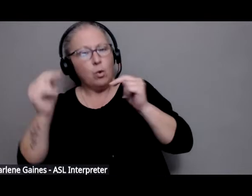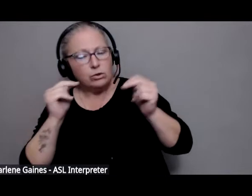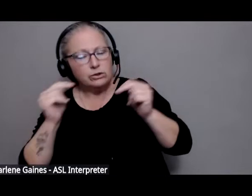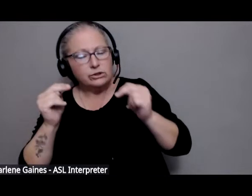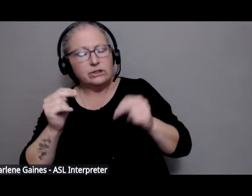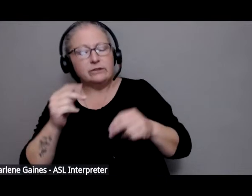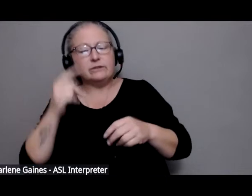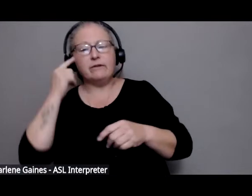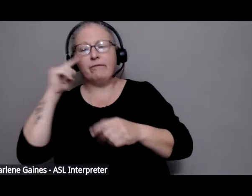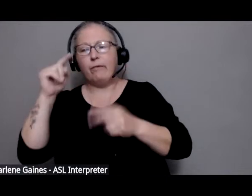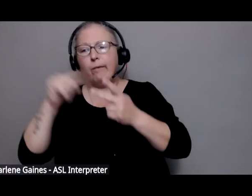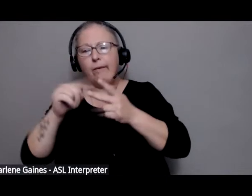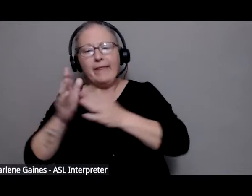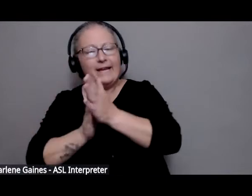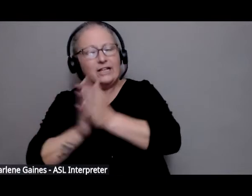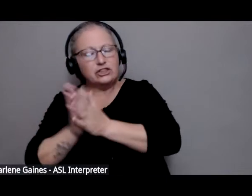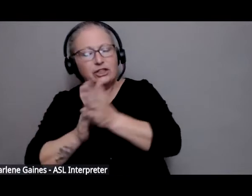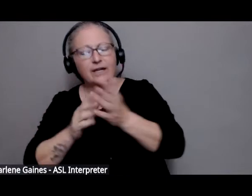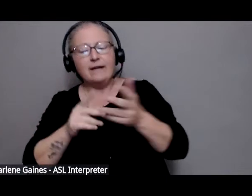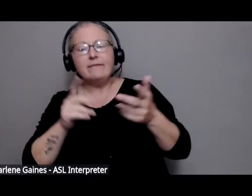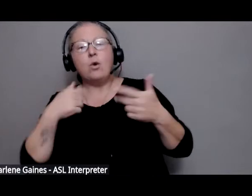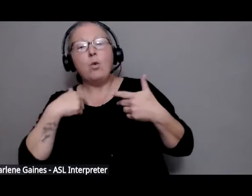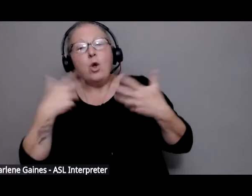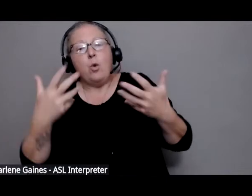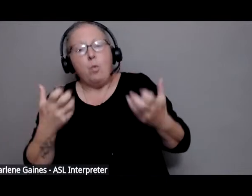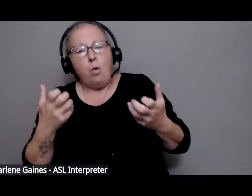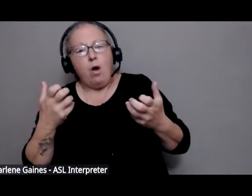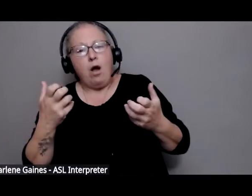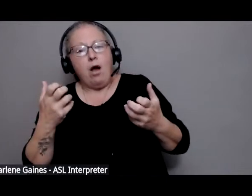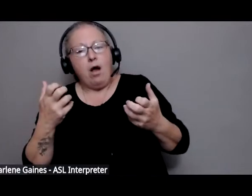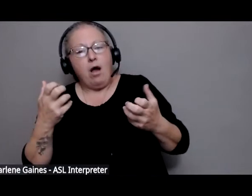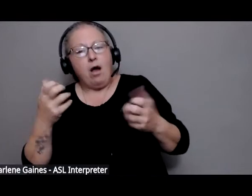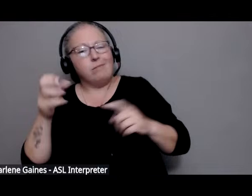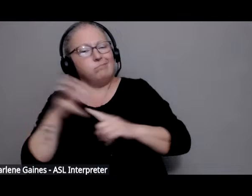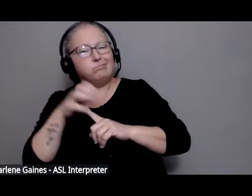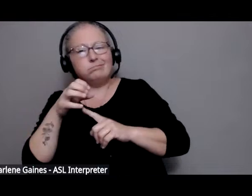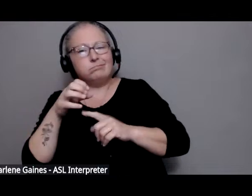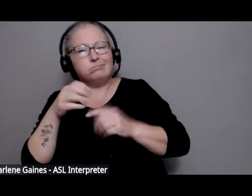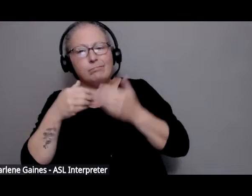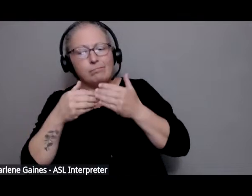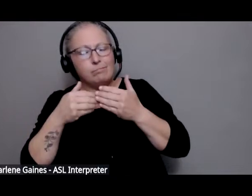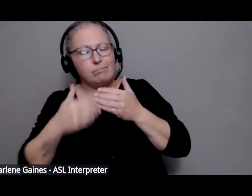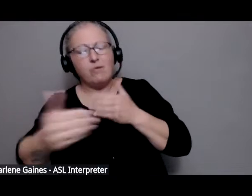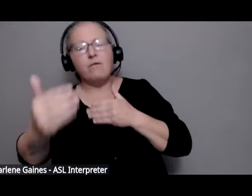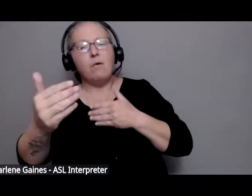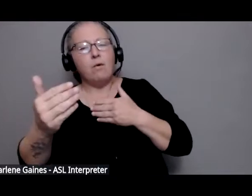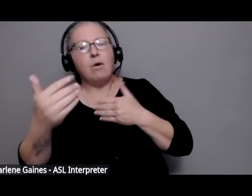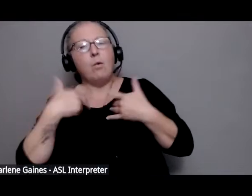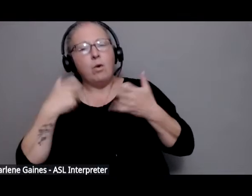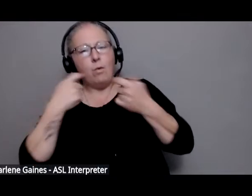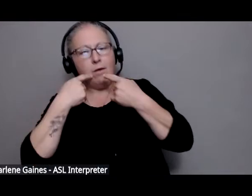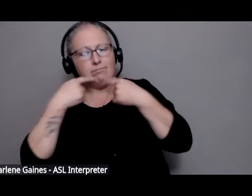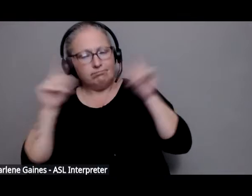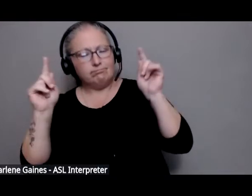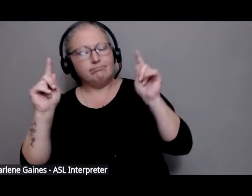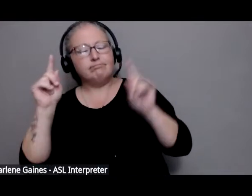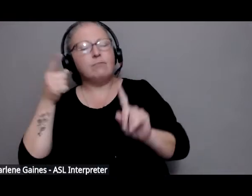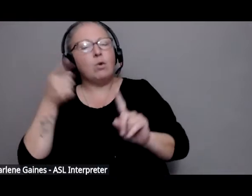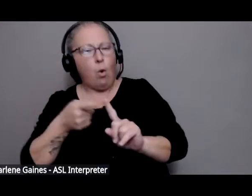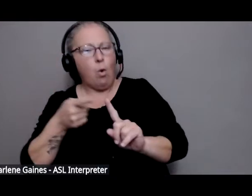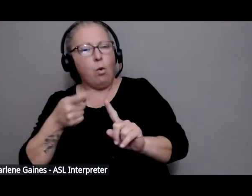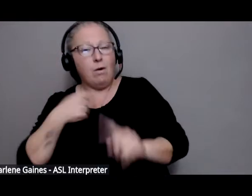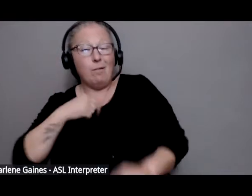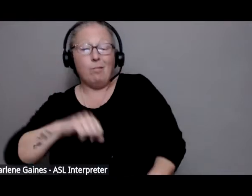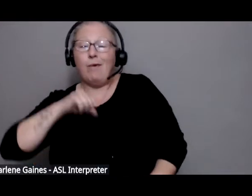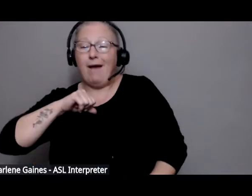healthy budget for the initiatives we want to champion moving forward so that we can achieve our goals. I'm proud to